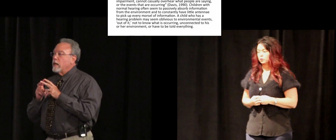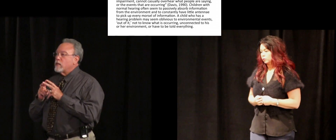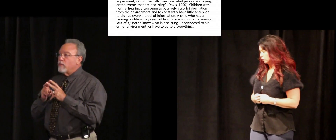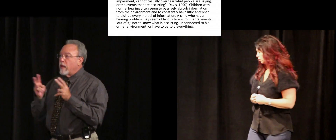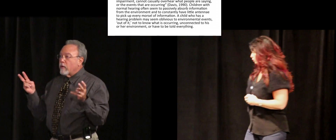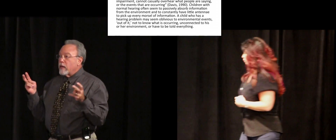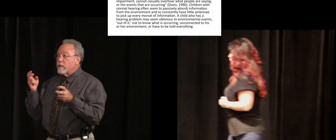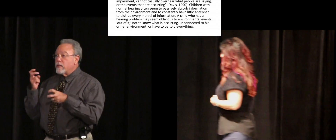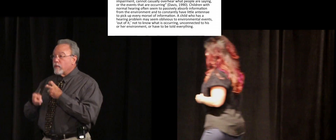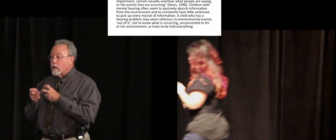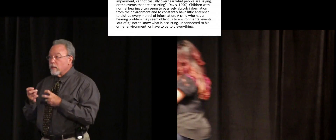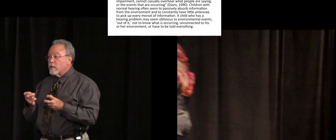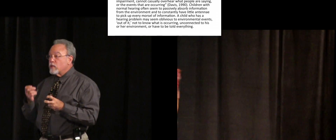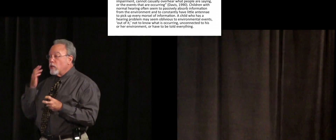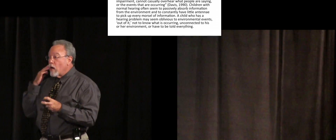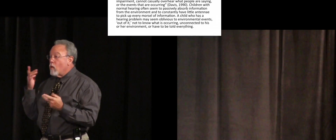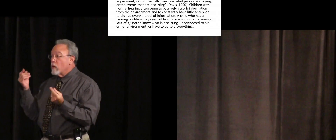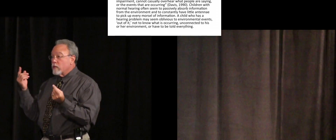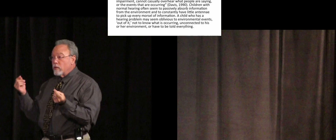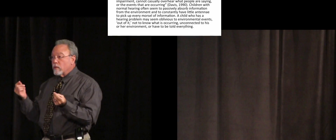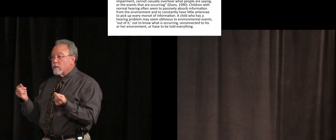self-doubt,